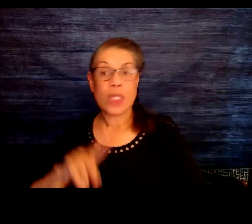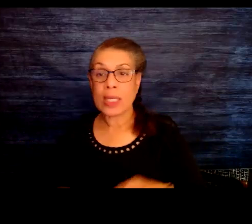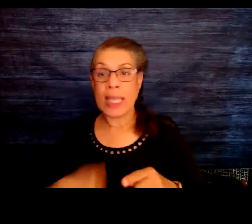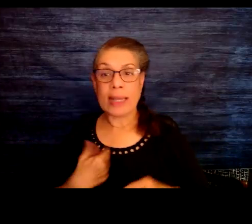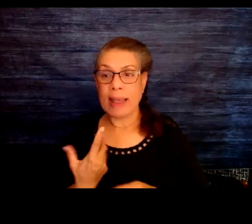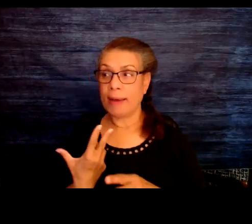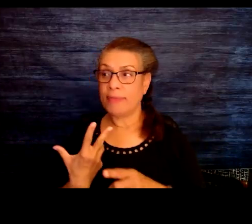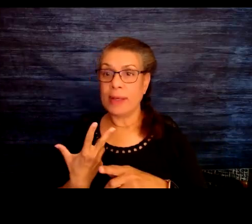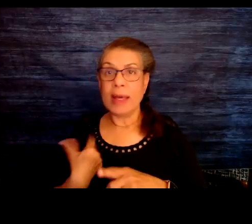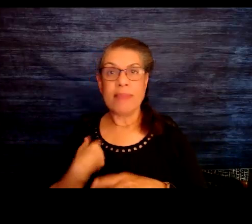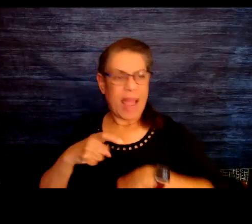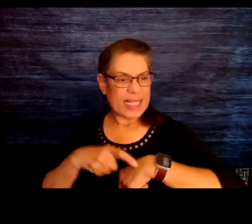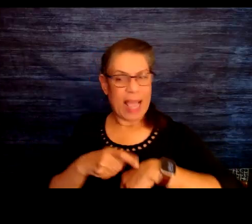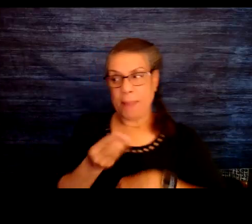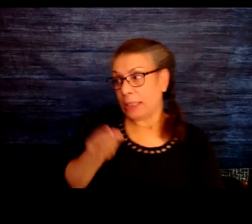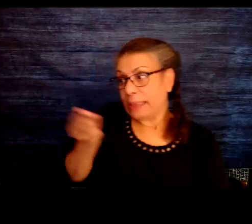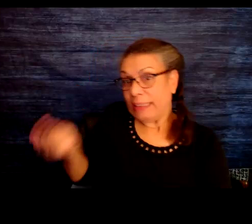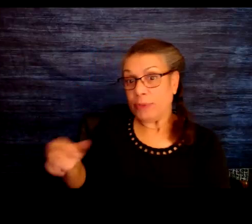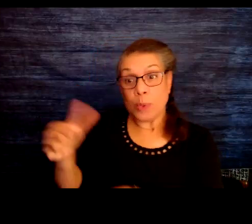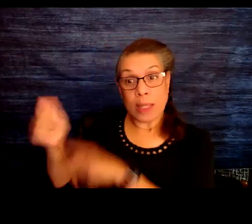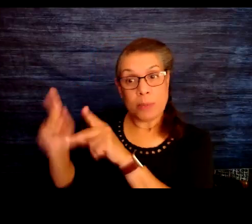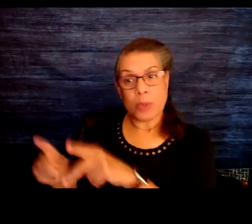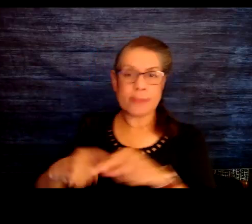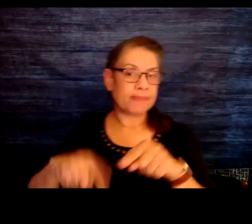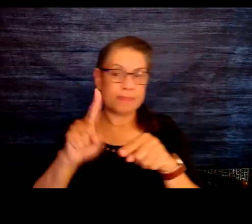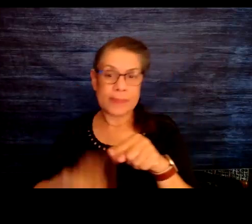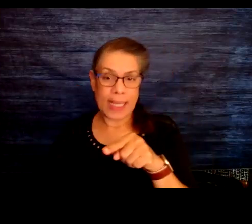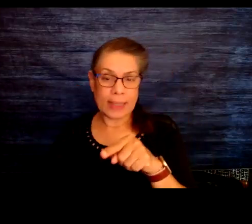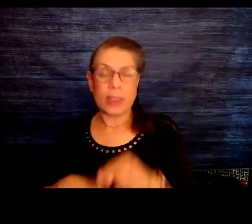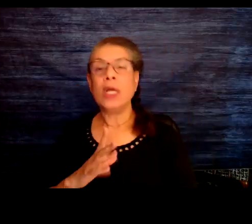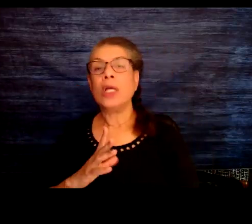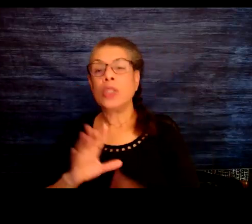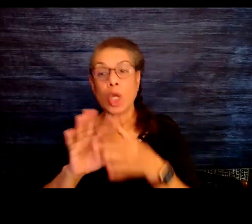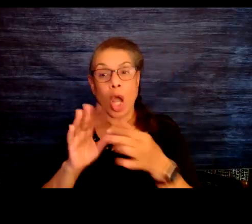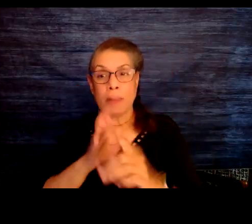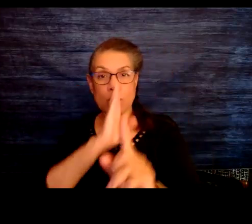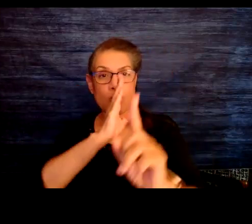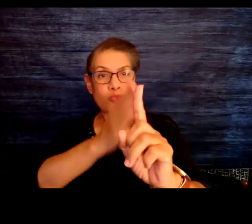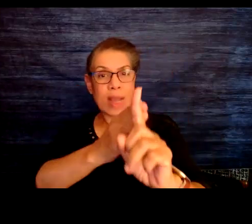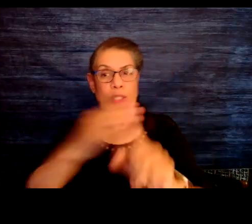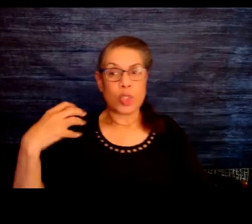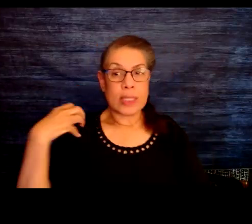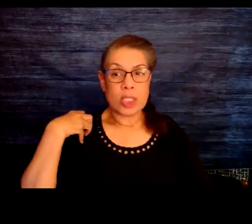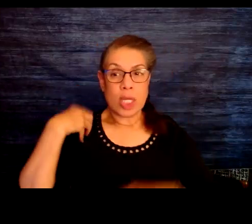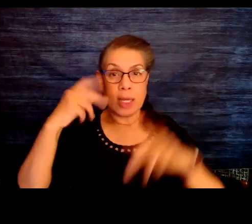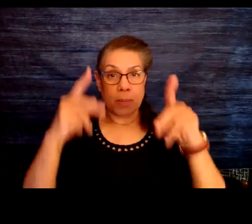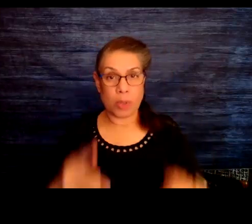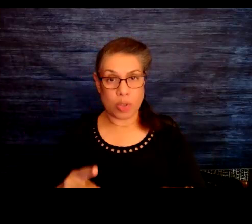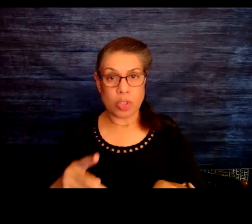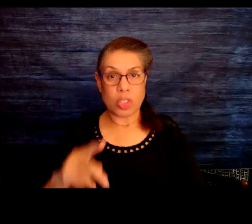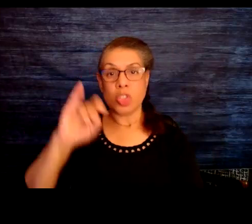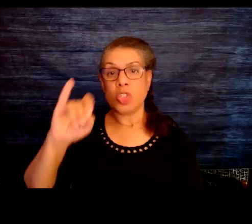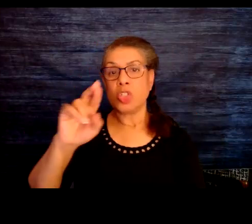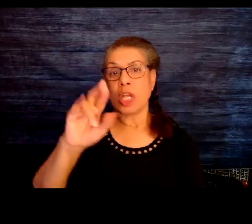their time to others. Please direct your comments to the chair and refrain from addressing individual school committee members or district